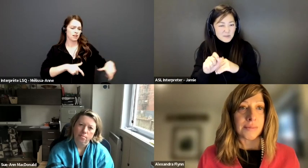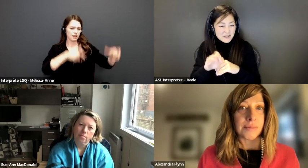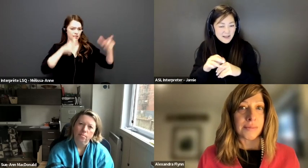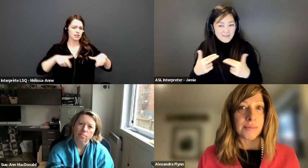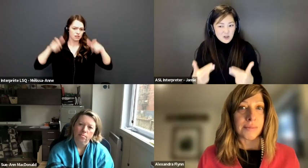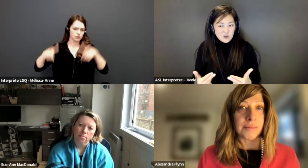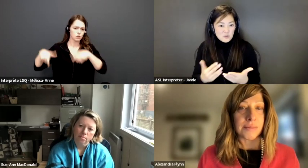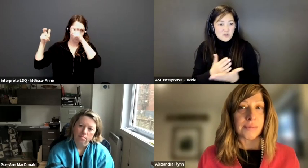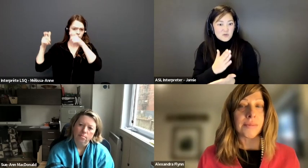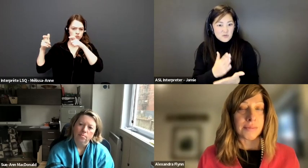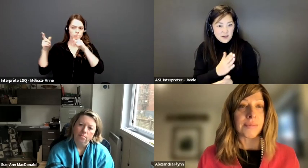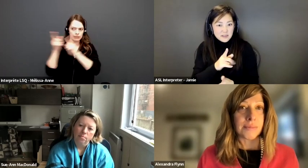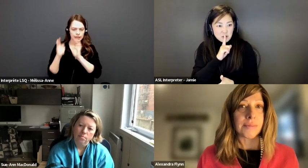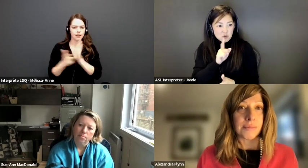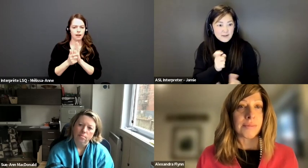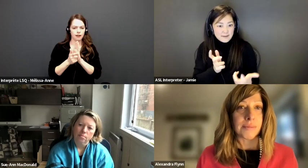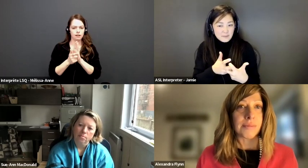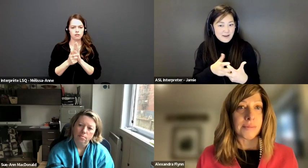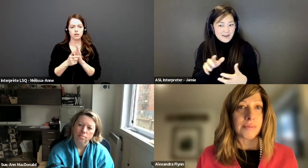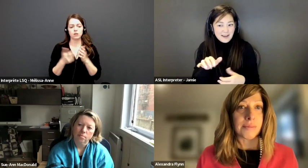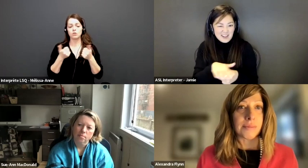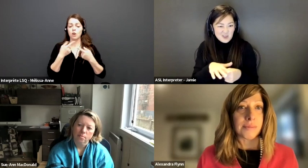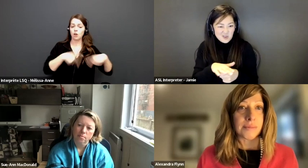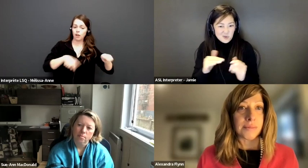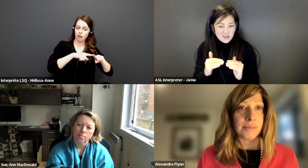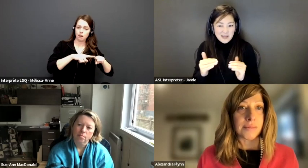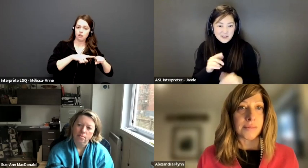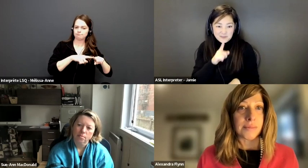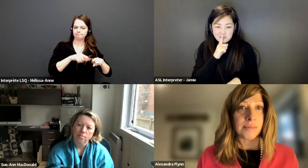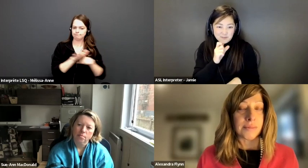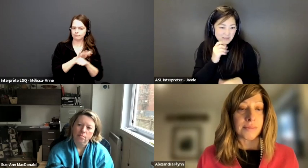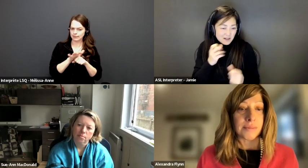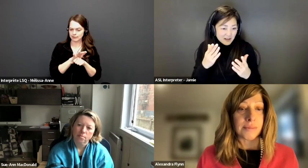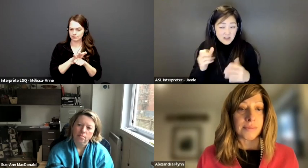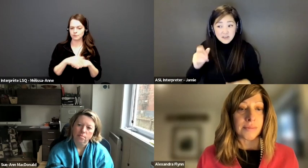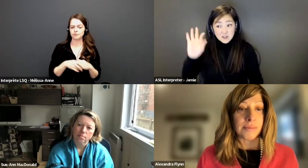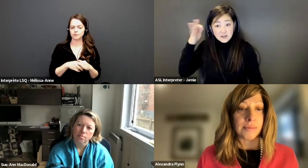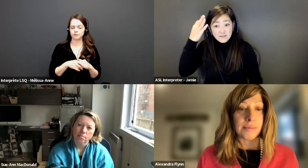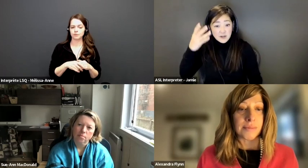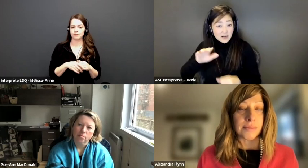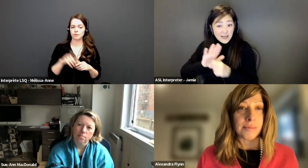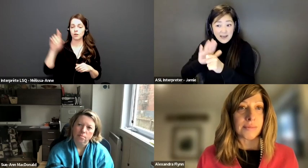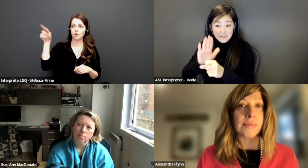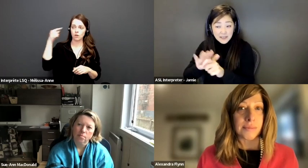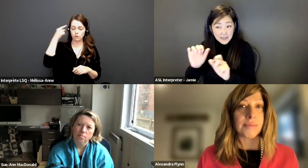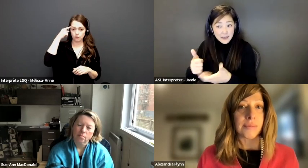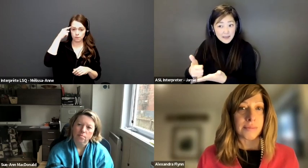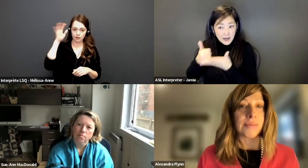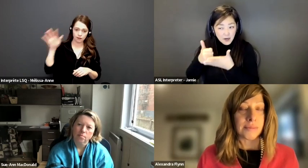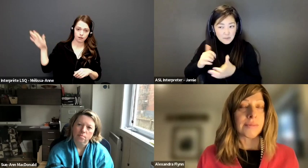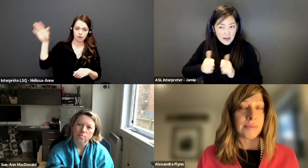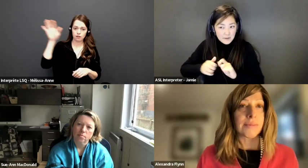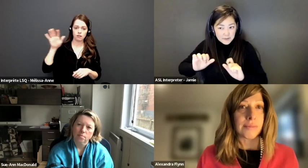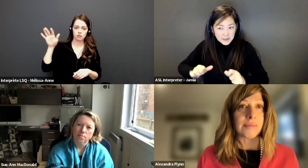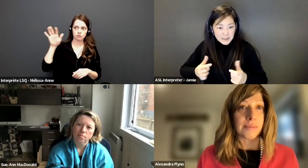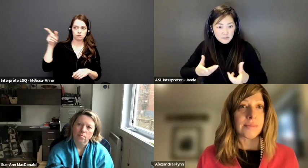the local level. And so that's something that I think the federal government and the advocate can really help us think about building out.